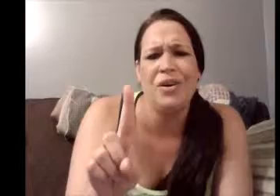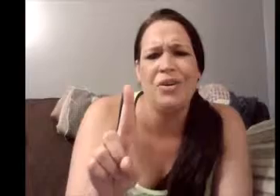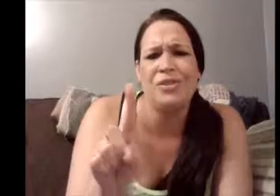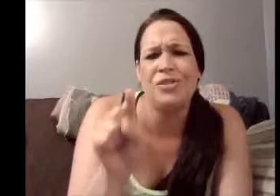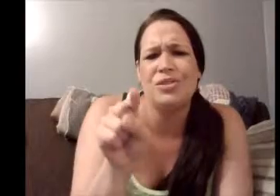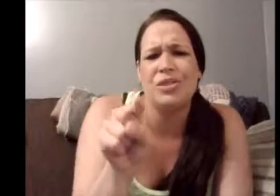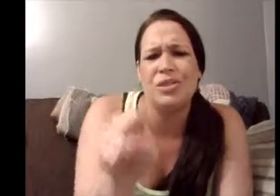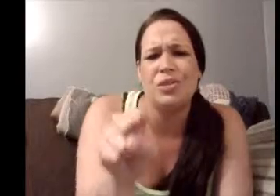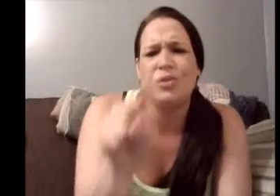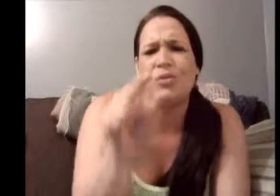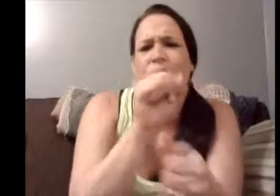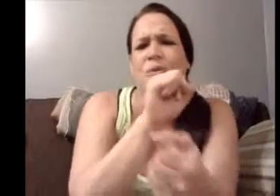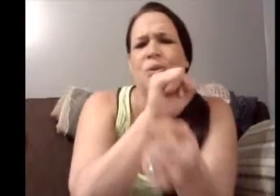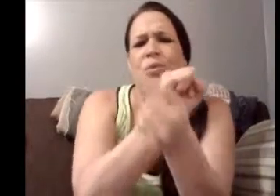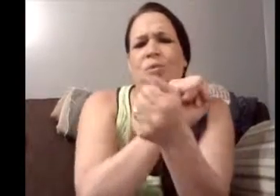Where do you work?